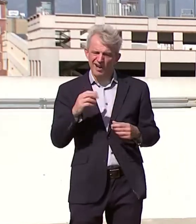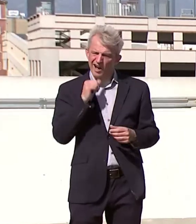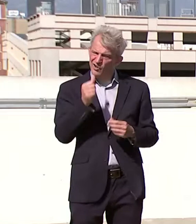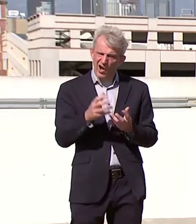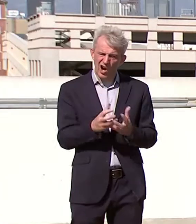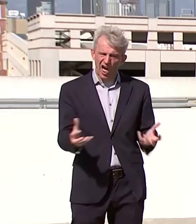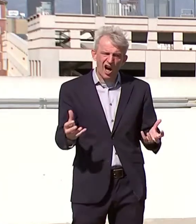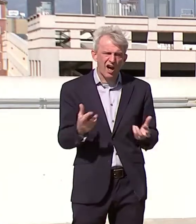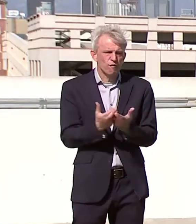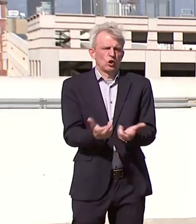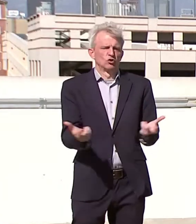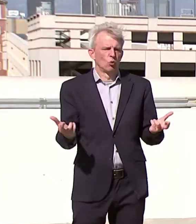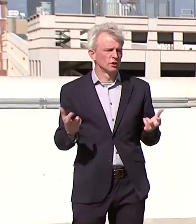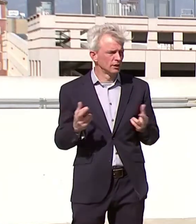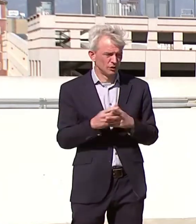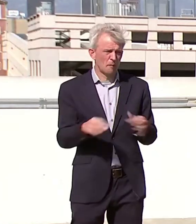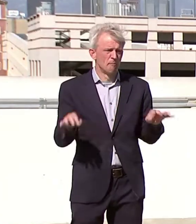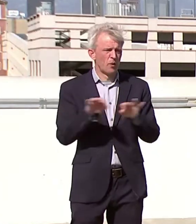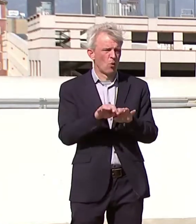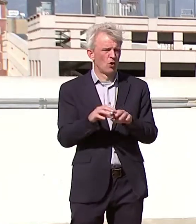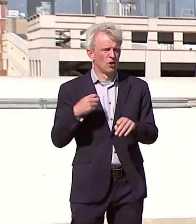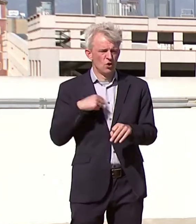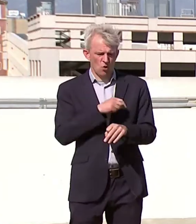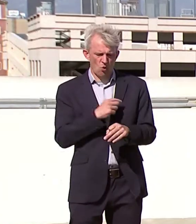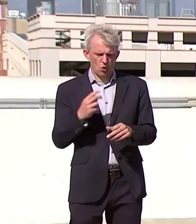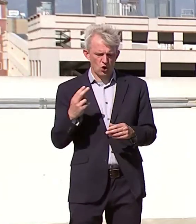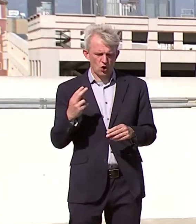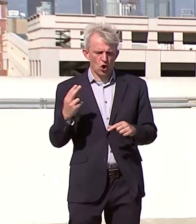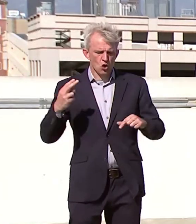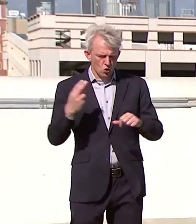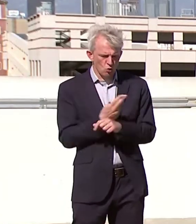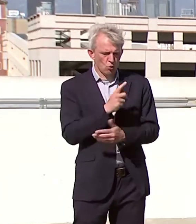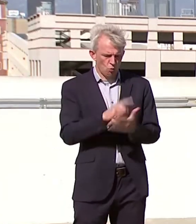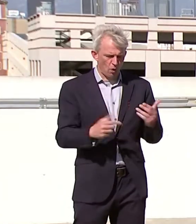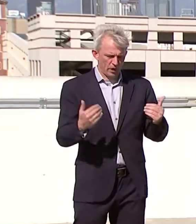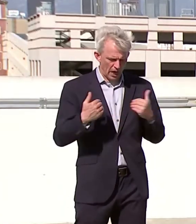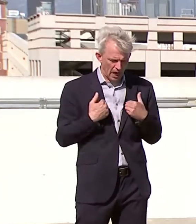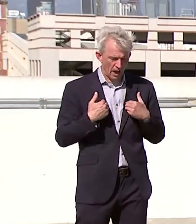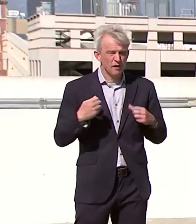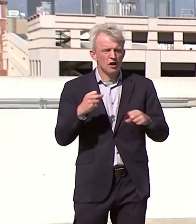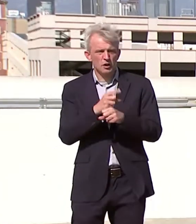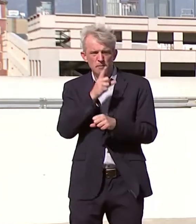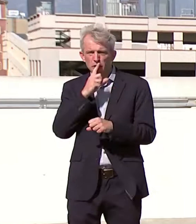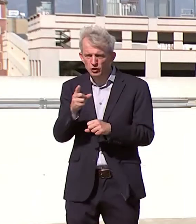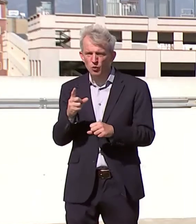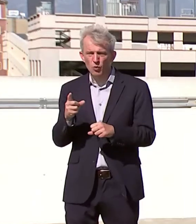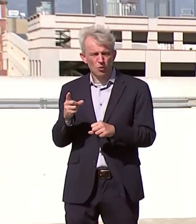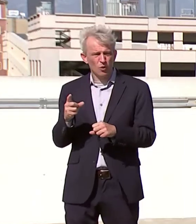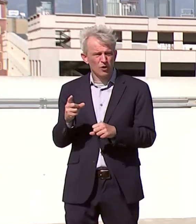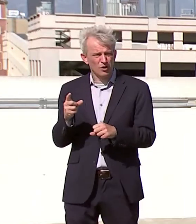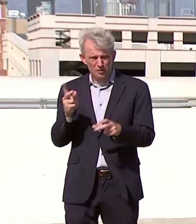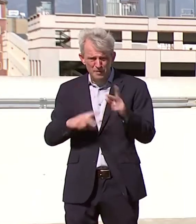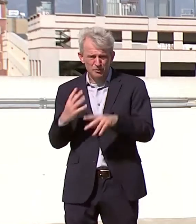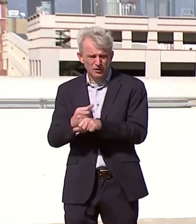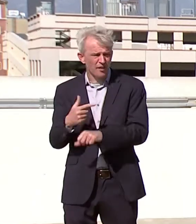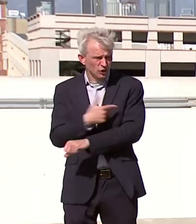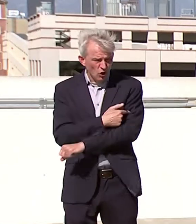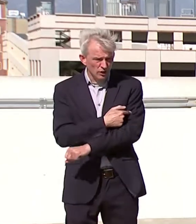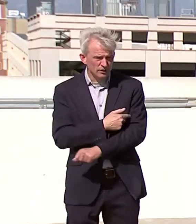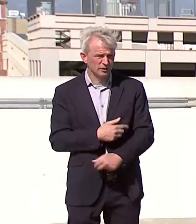resources, it was important that we leverage these resources in a way that get the shots in the arms. It was important that we brought